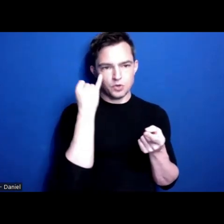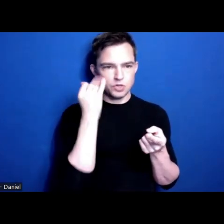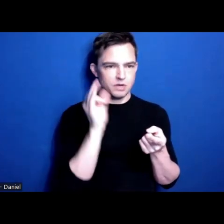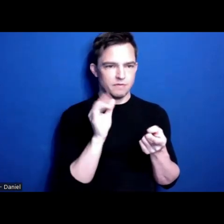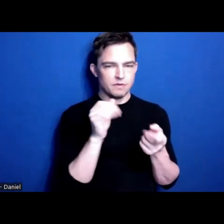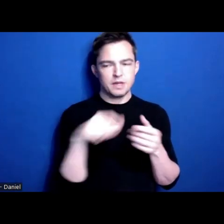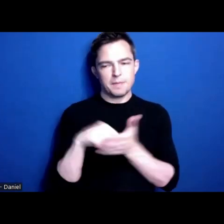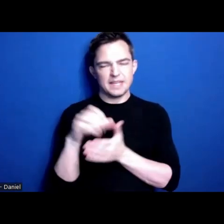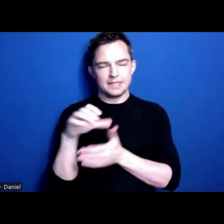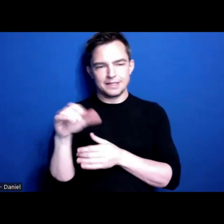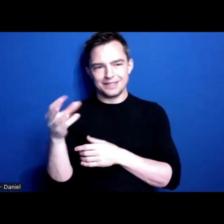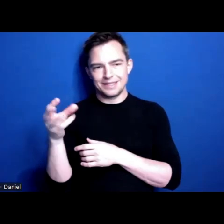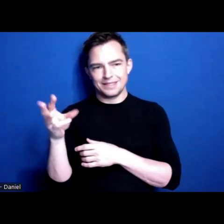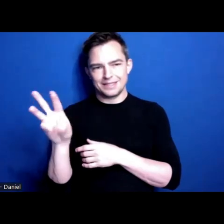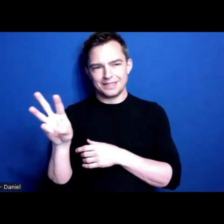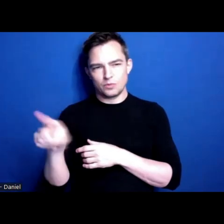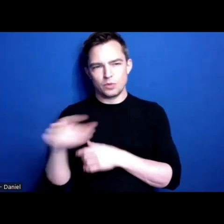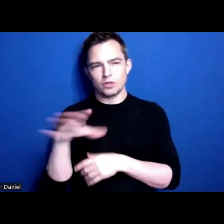61 of her dissertation now,